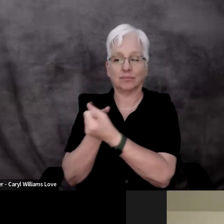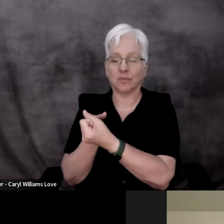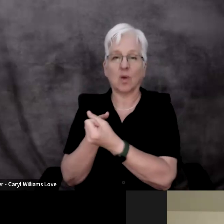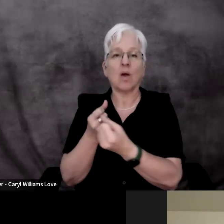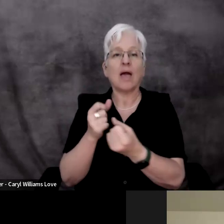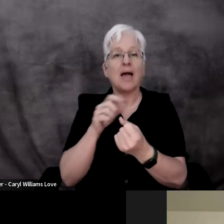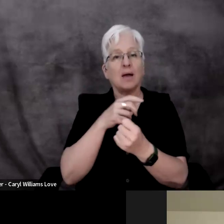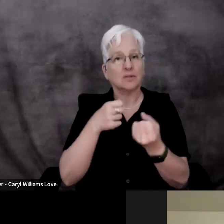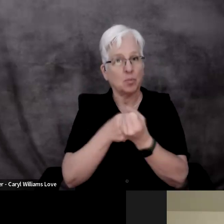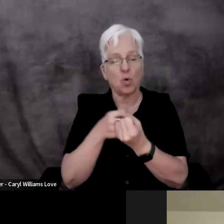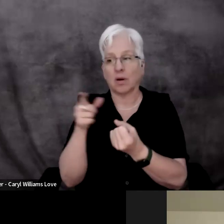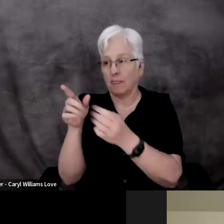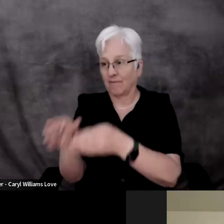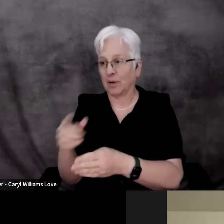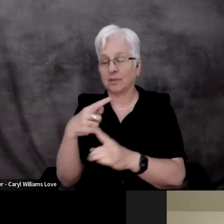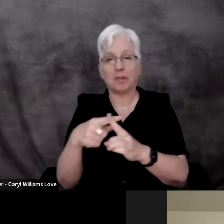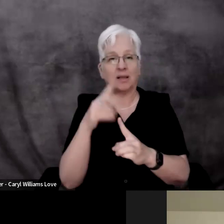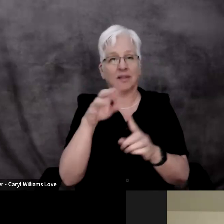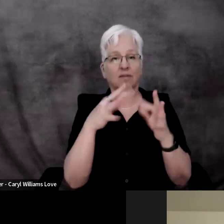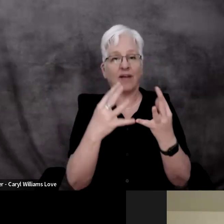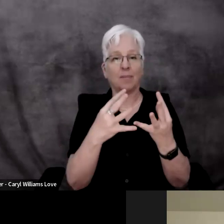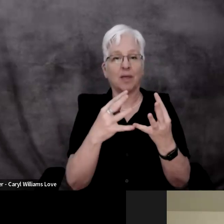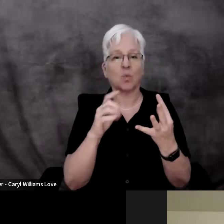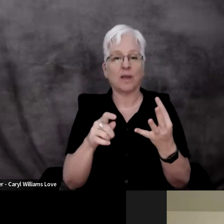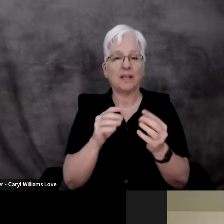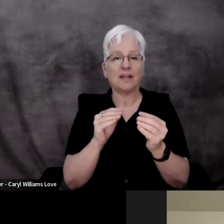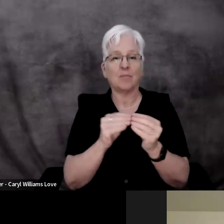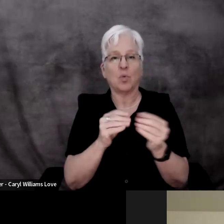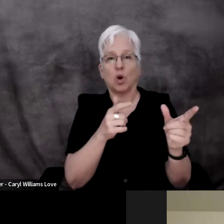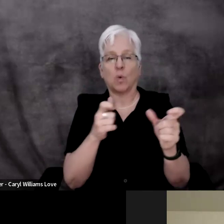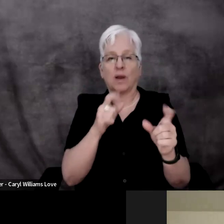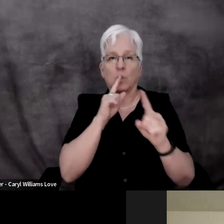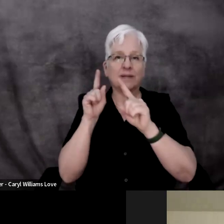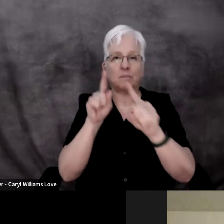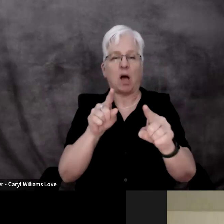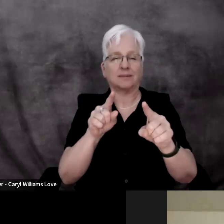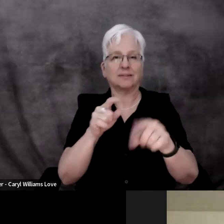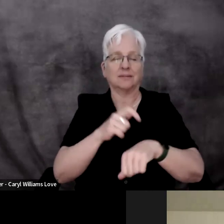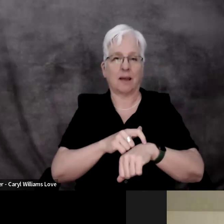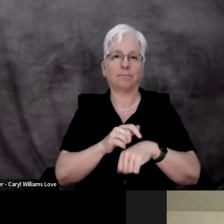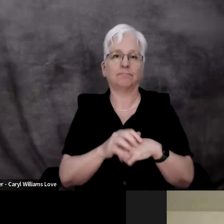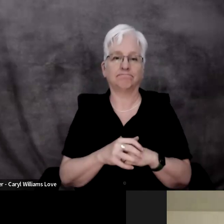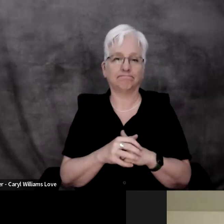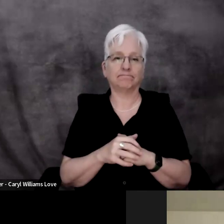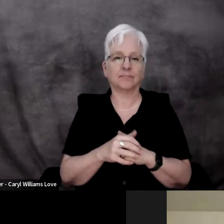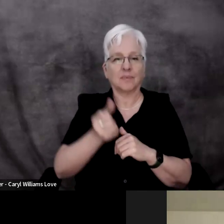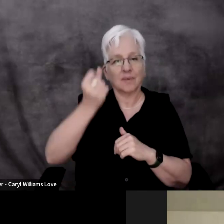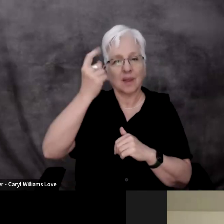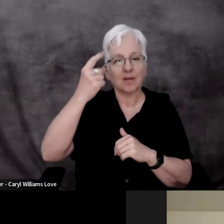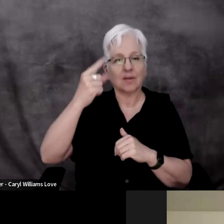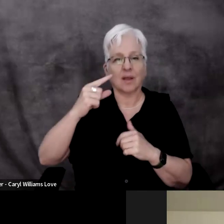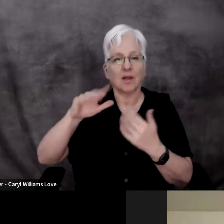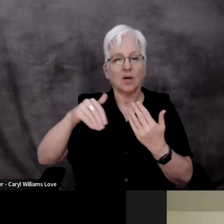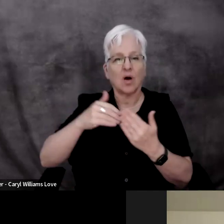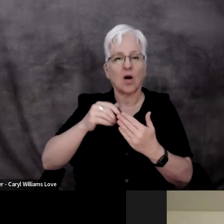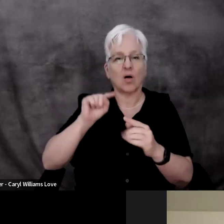members, is quicker response times. And I understand that the MOPS teams, the DCRs, they're all doing the best that they